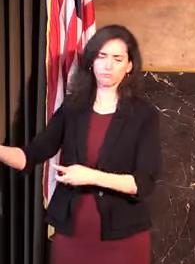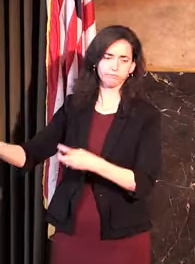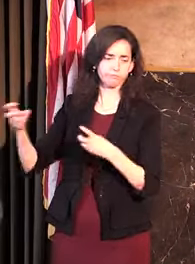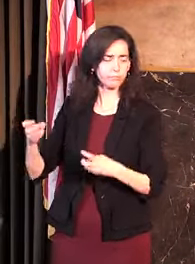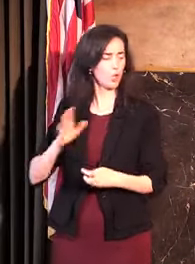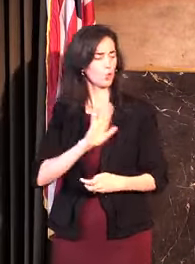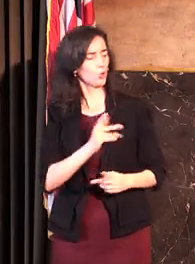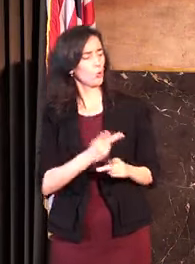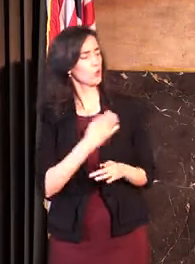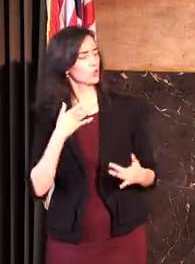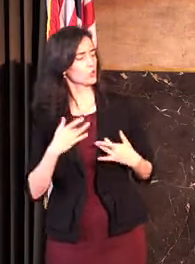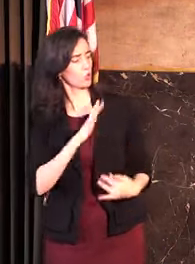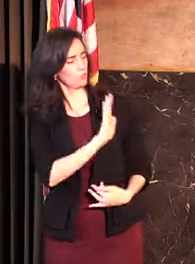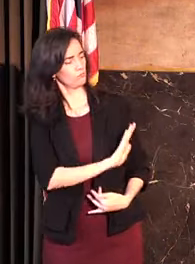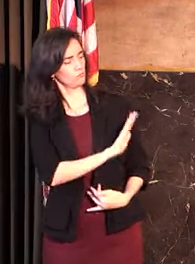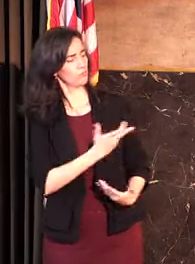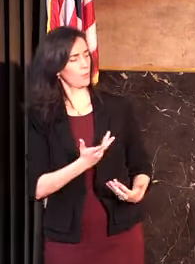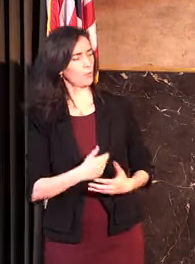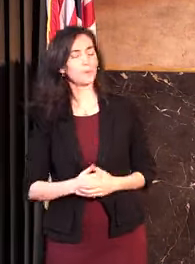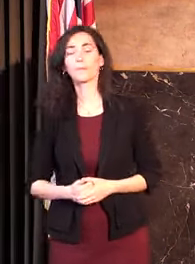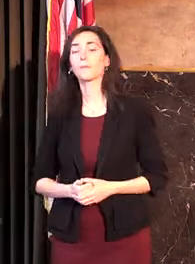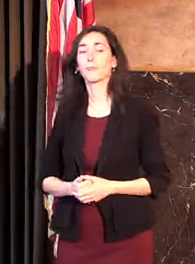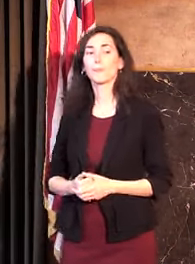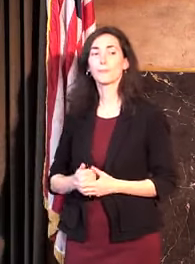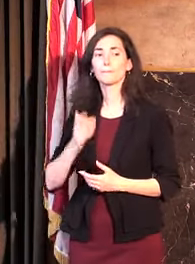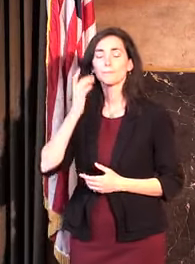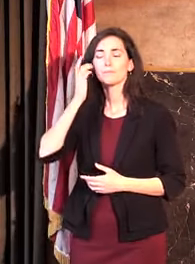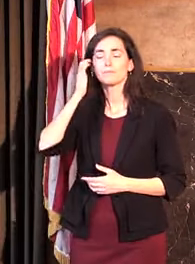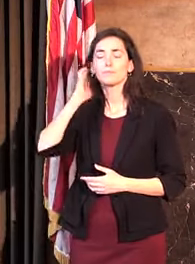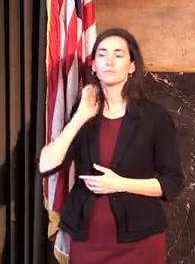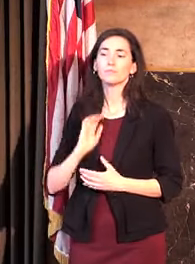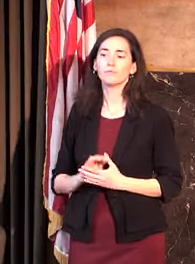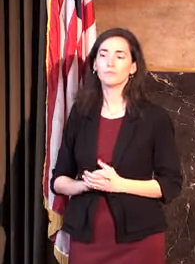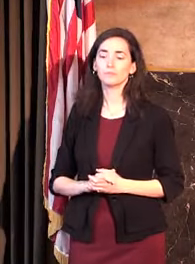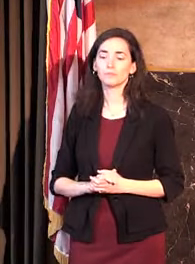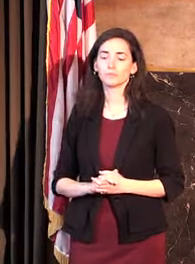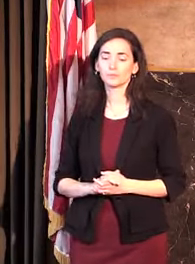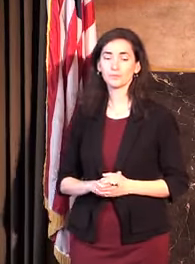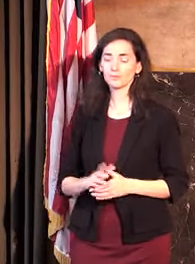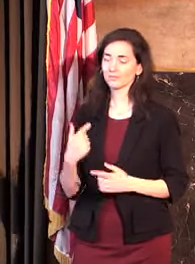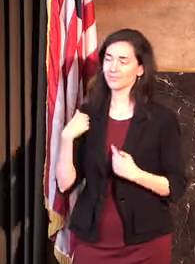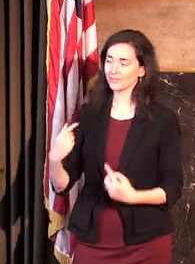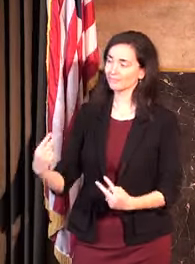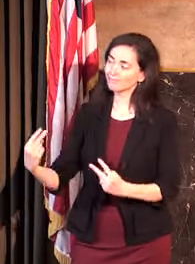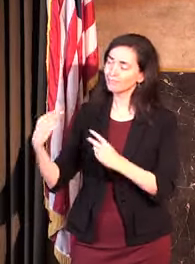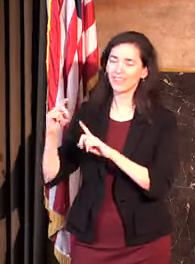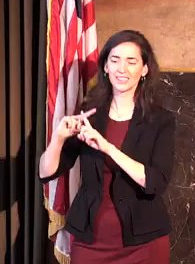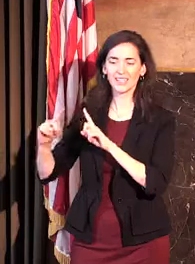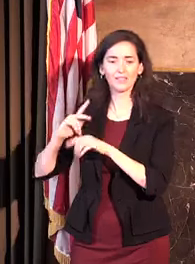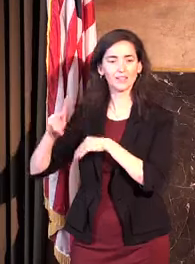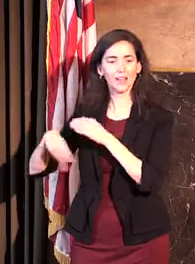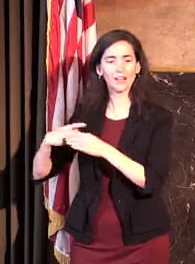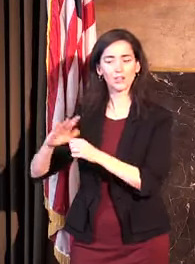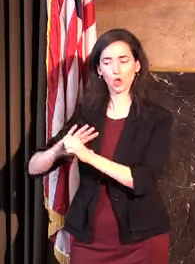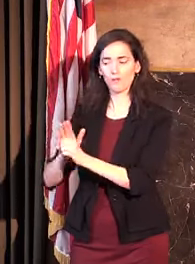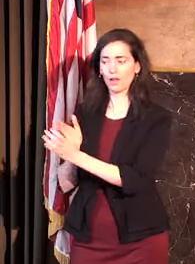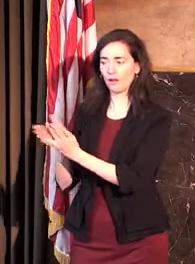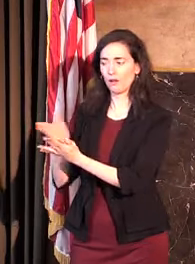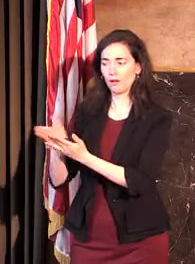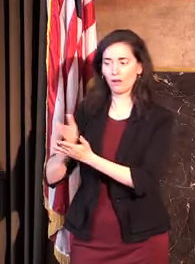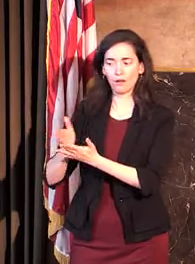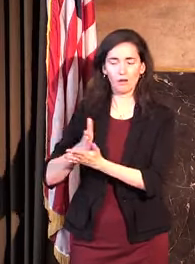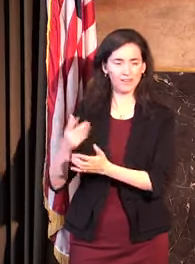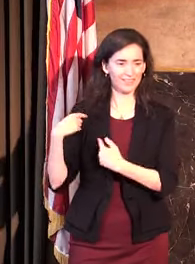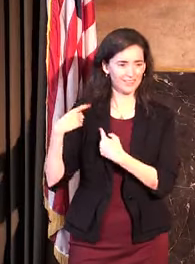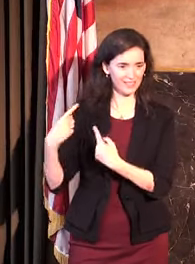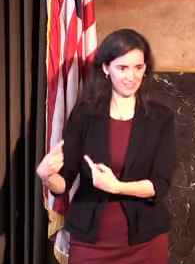your biggest concern when it comes to Omicron? You know, I'm looking back again through the variants that we've kind of kept our eye on in the past, and now there's like a whole